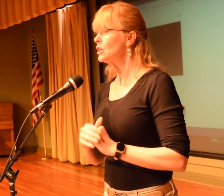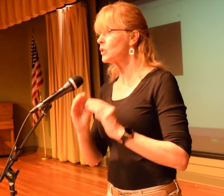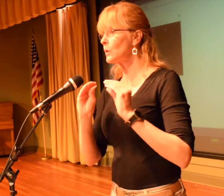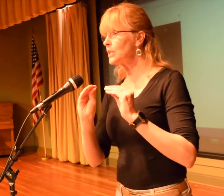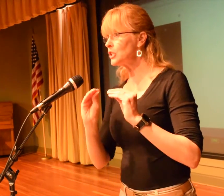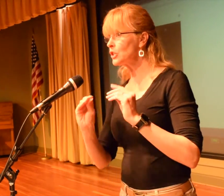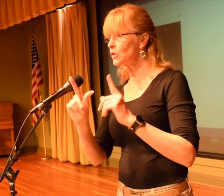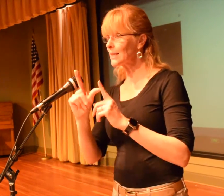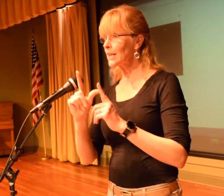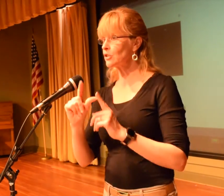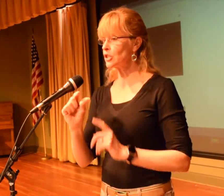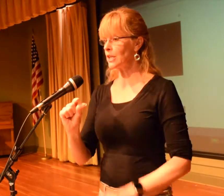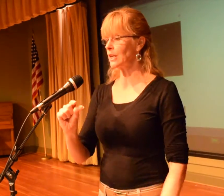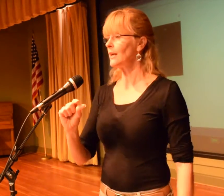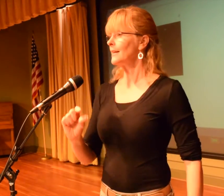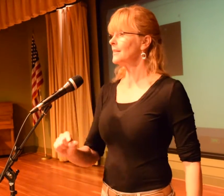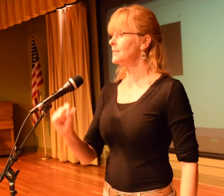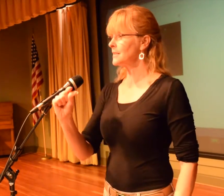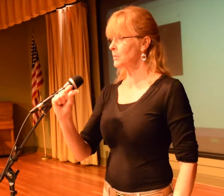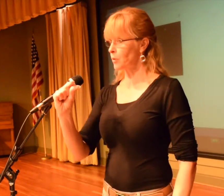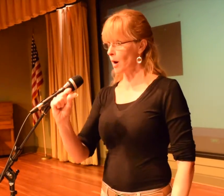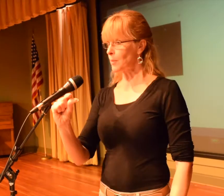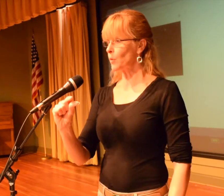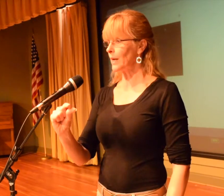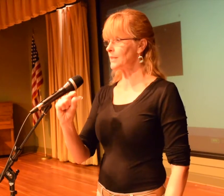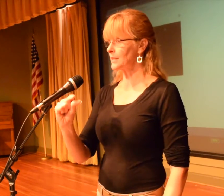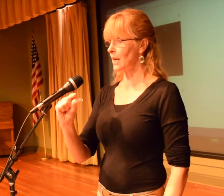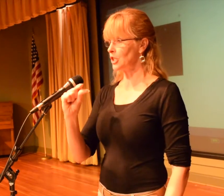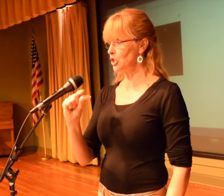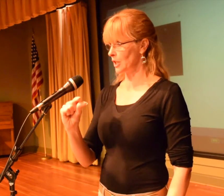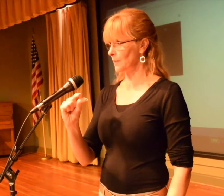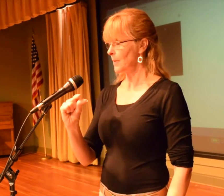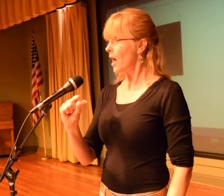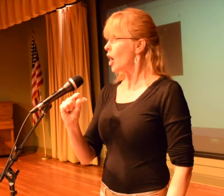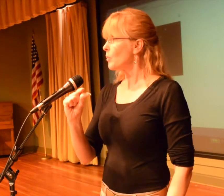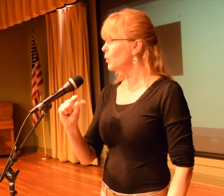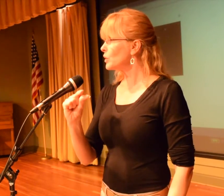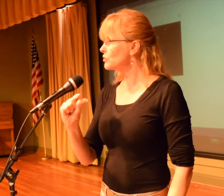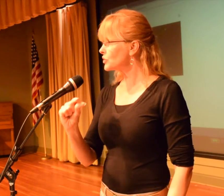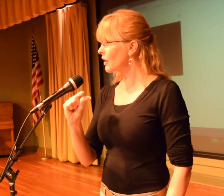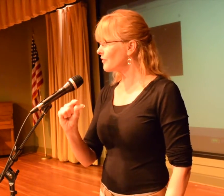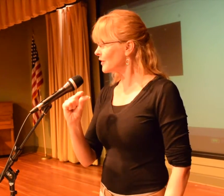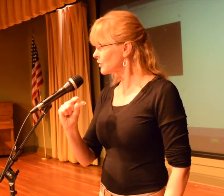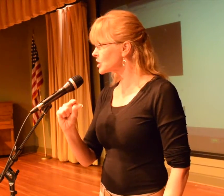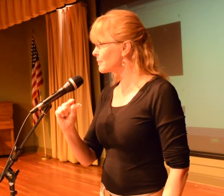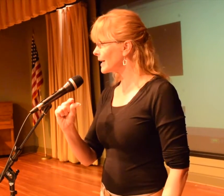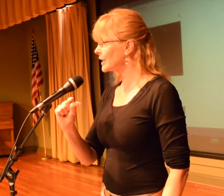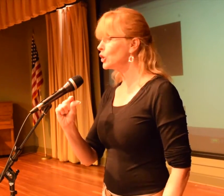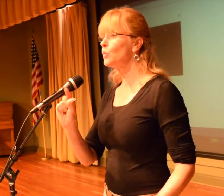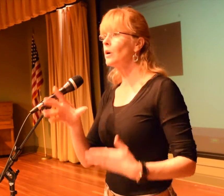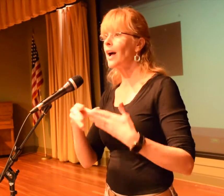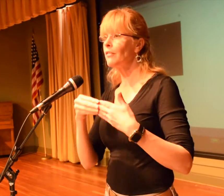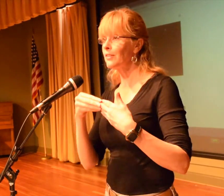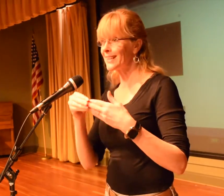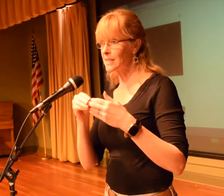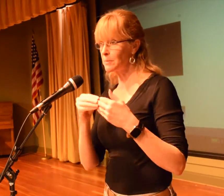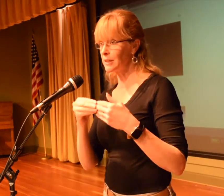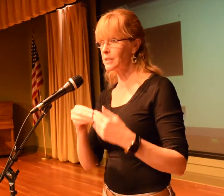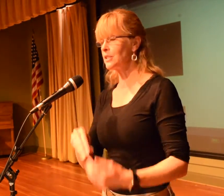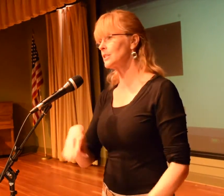So in teaching you the letter G, this is the proper way to sign G. But when you start finger spelling, you will have flexibility, just